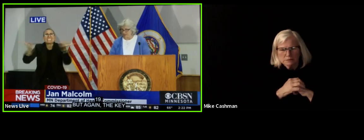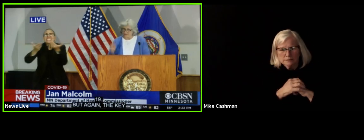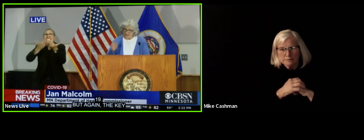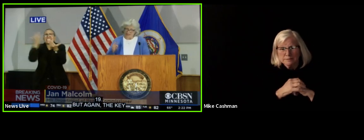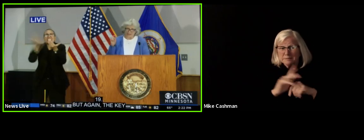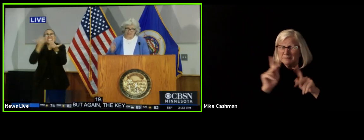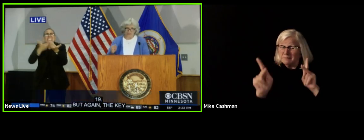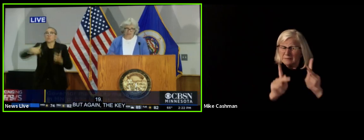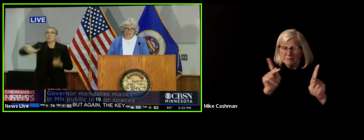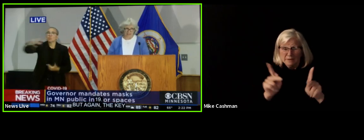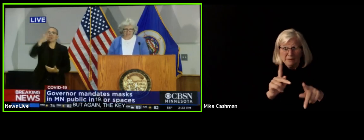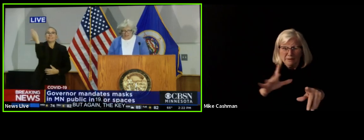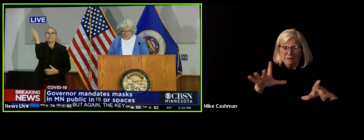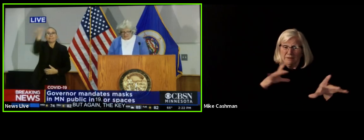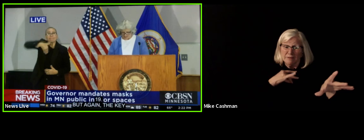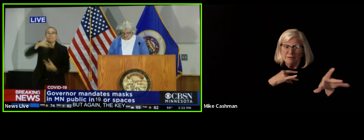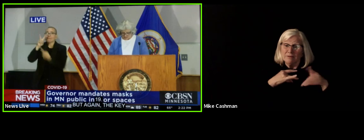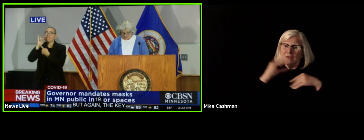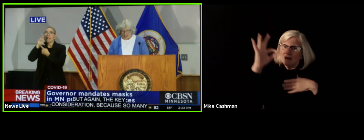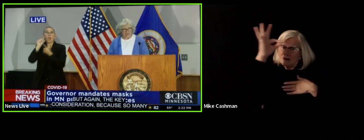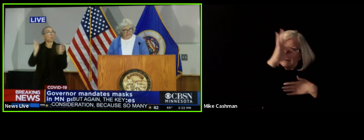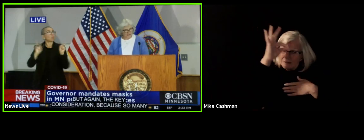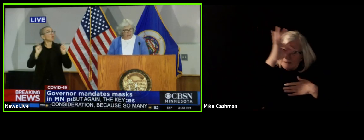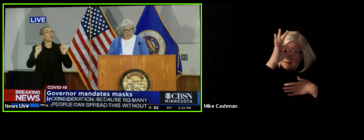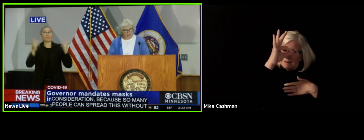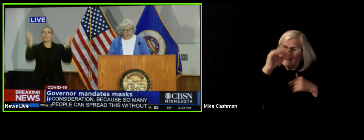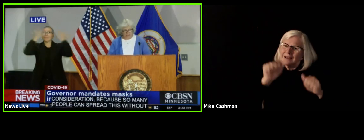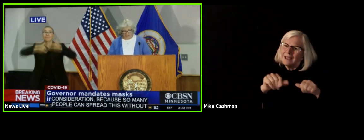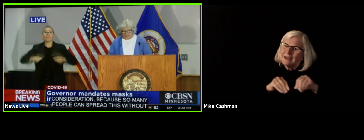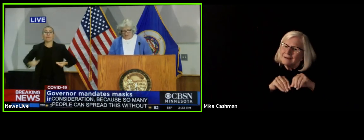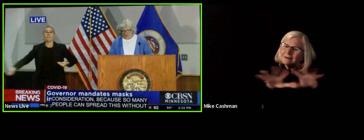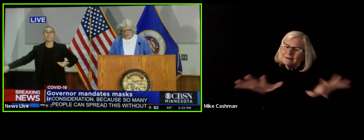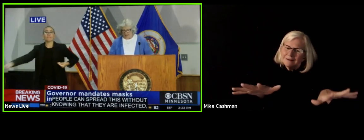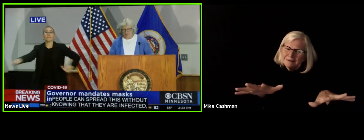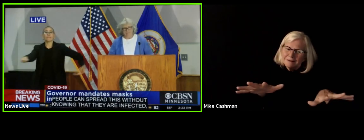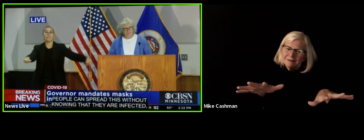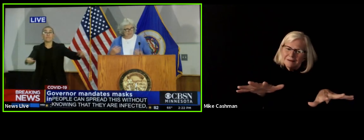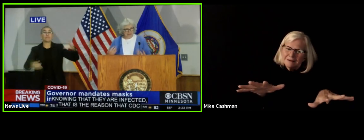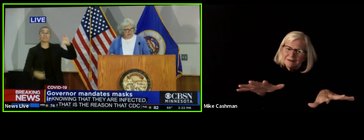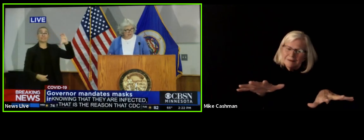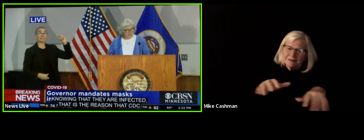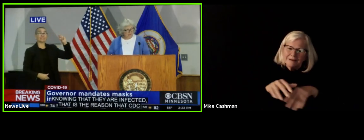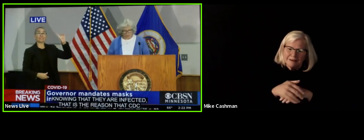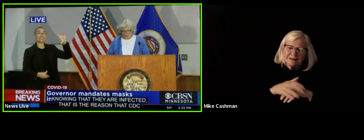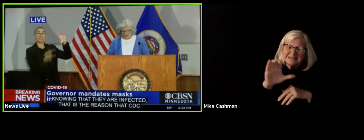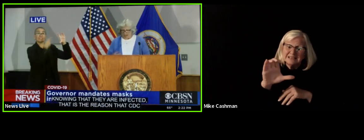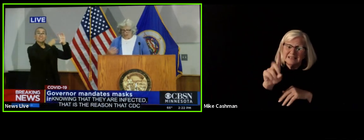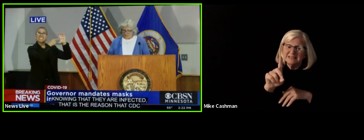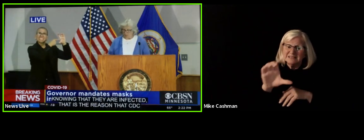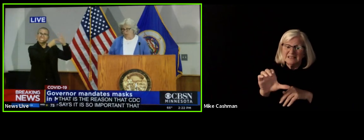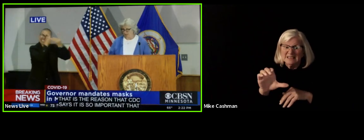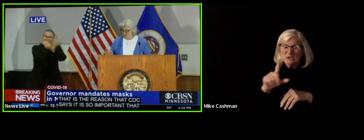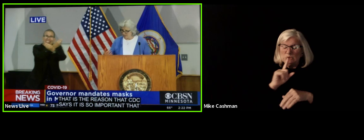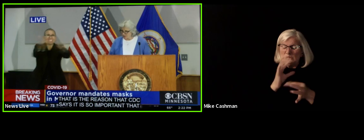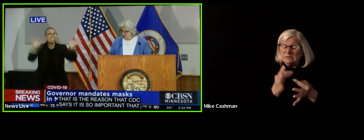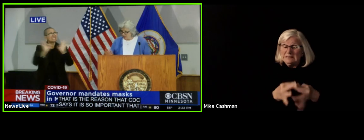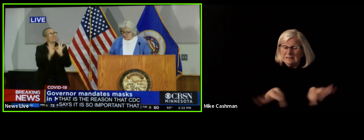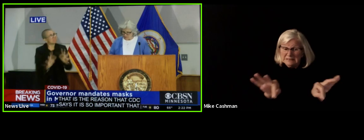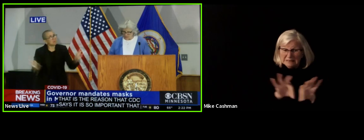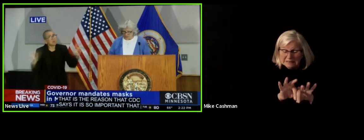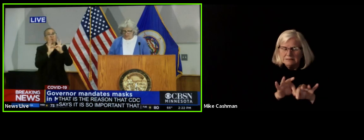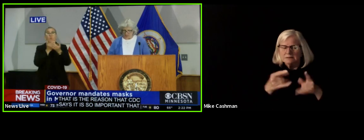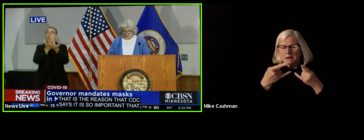infected, that is the reason that CDC says it's so important that masks be worn by everyone,